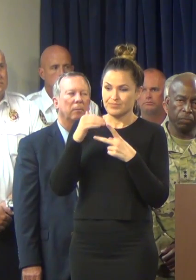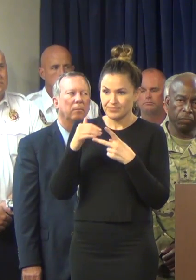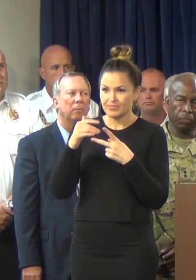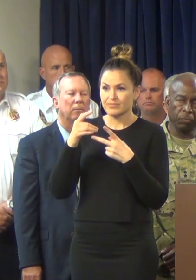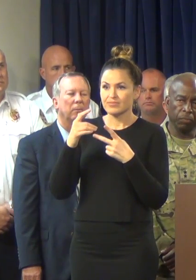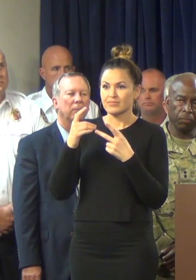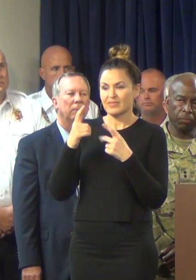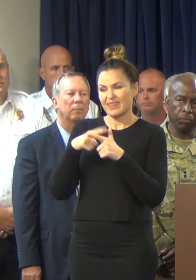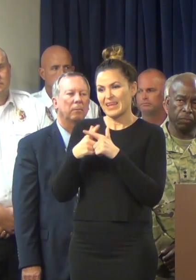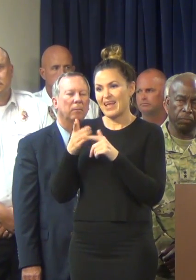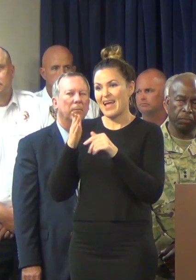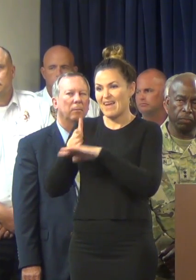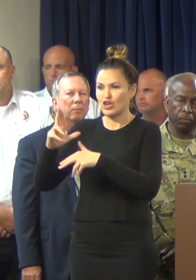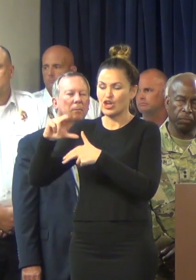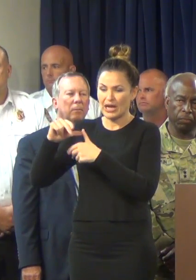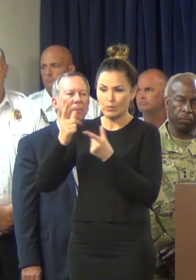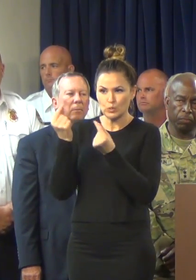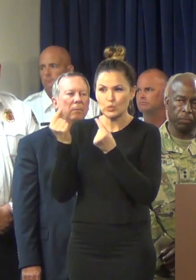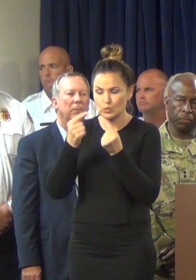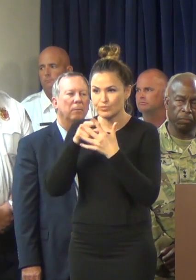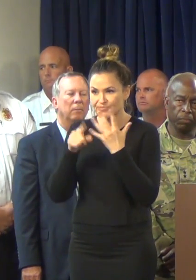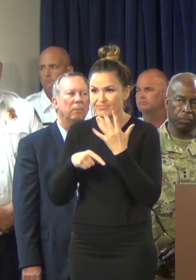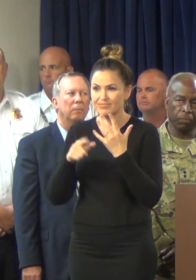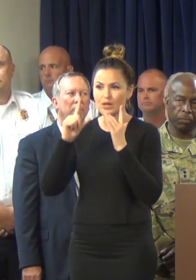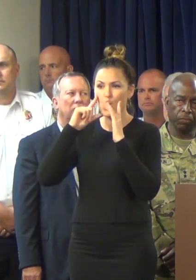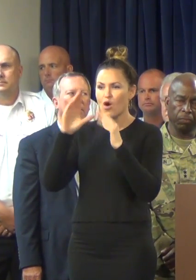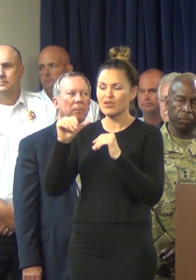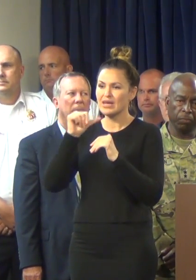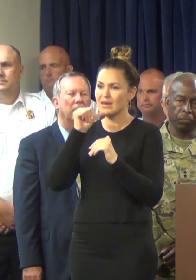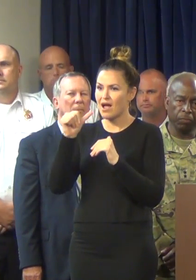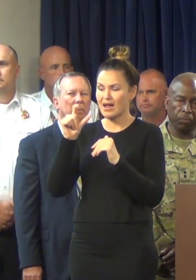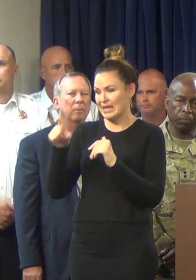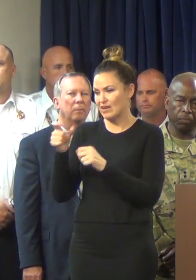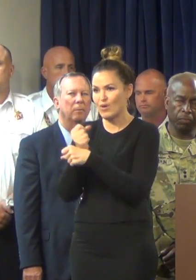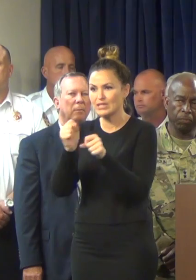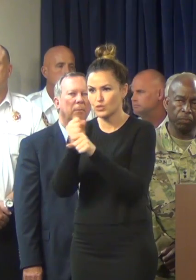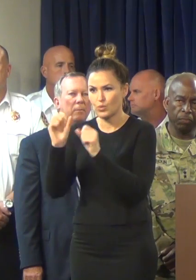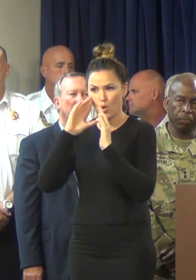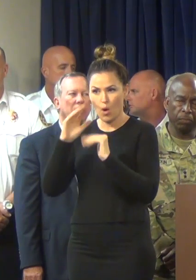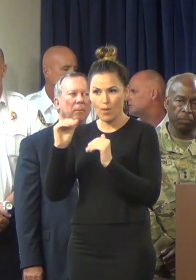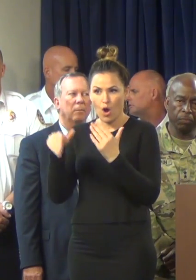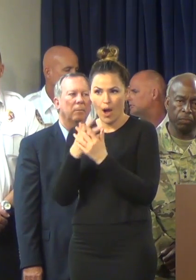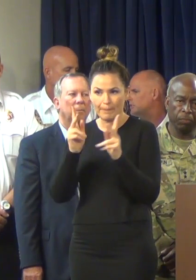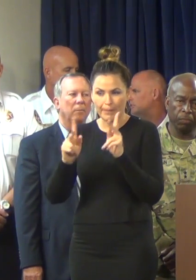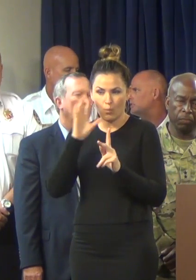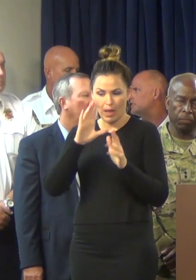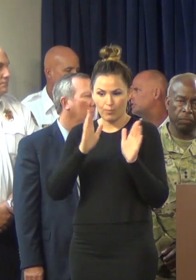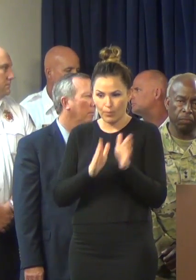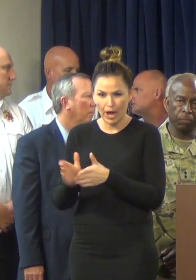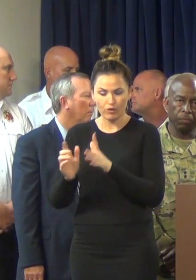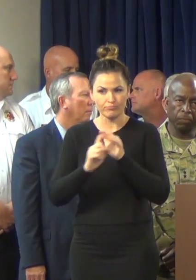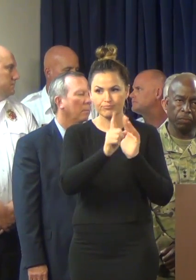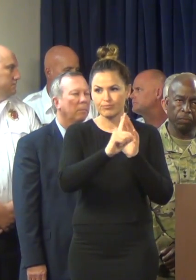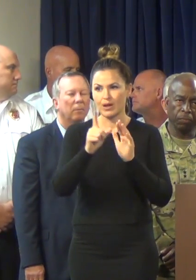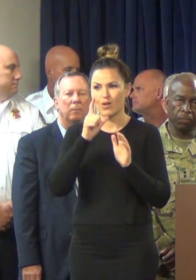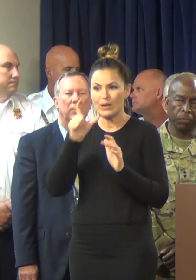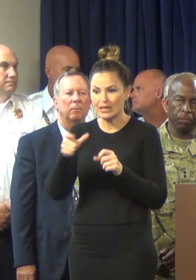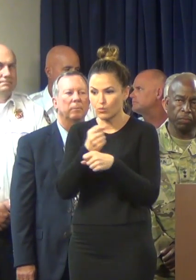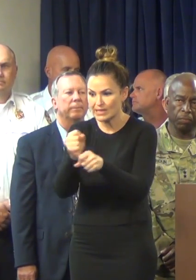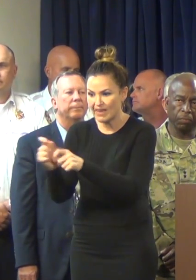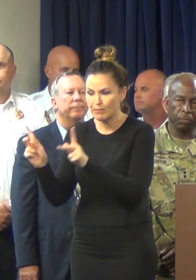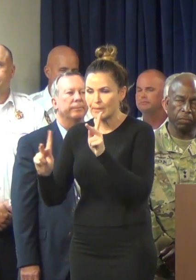the restoration side. And so, well, we're going to hopefully won't have the rescue side. Hopefully everybody's going to get prepared, and we're not going to be rescuing people, but